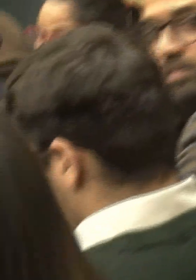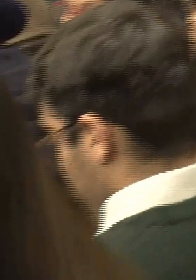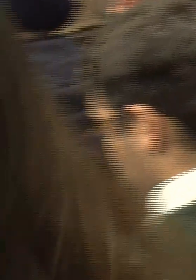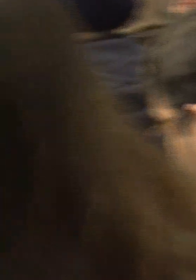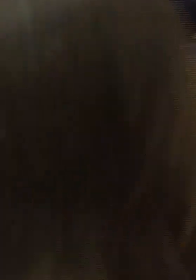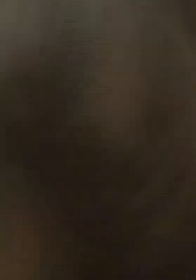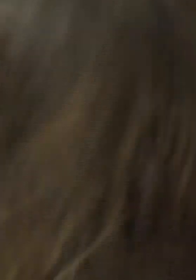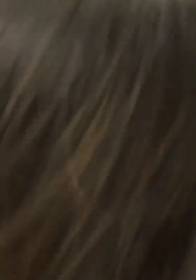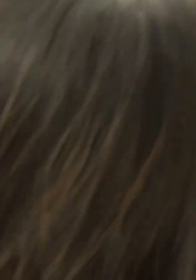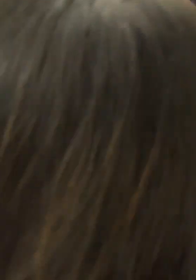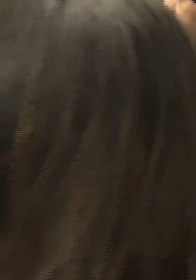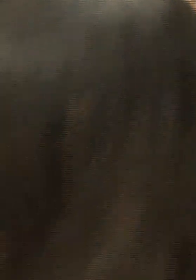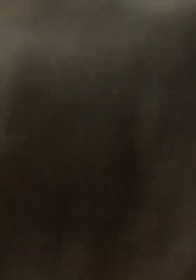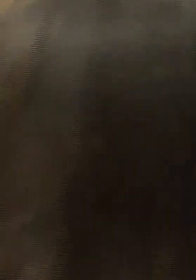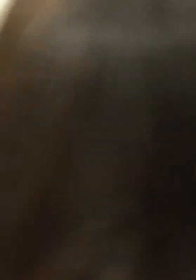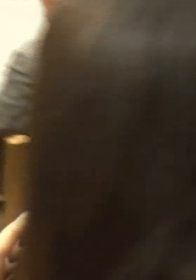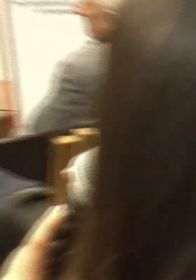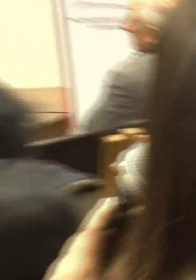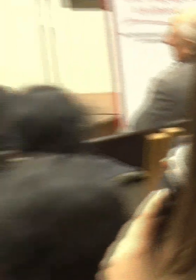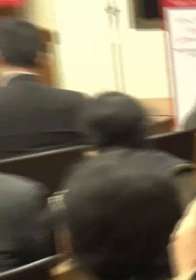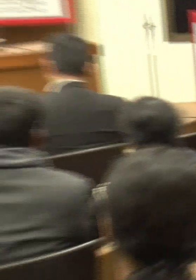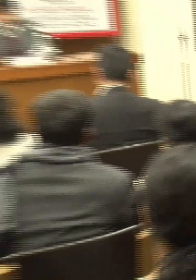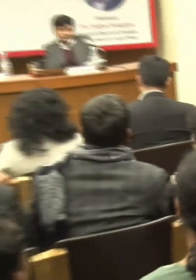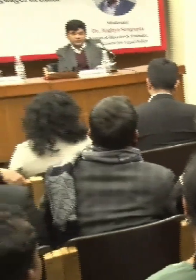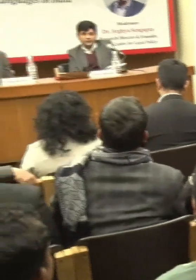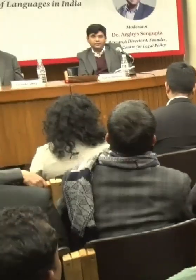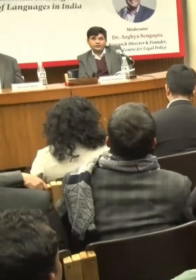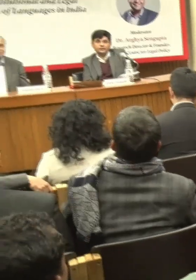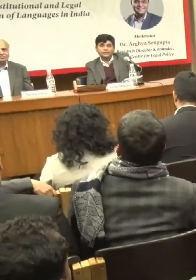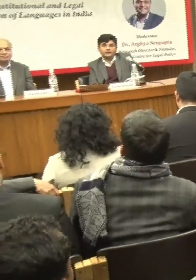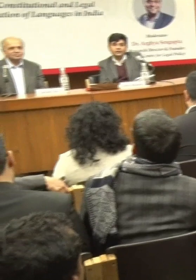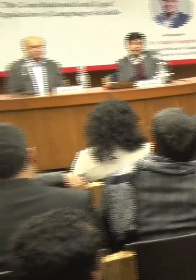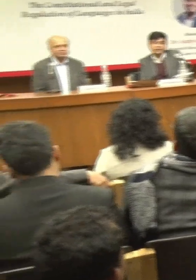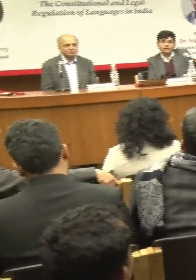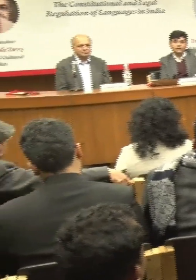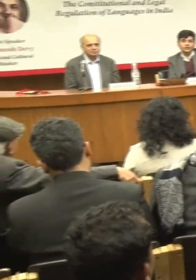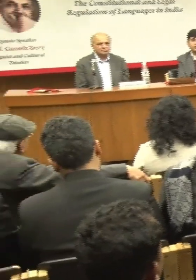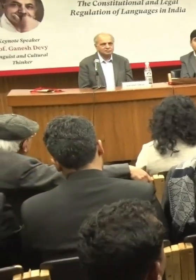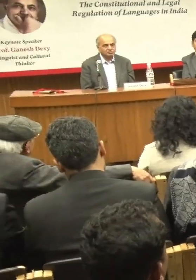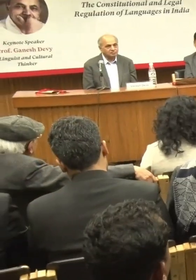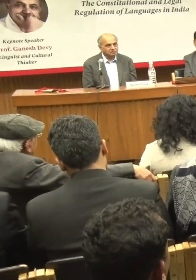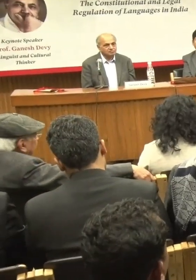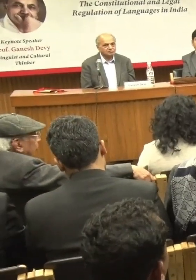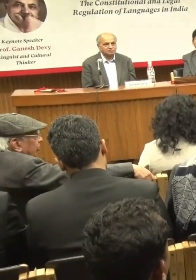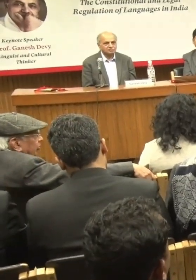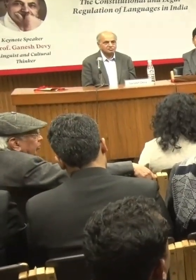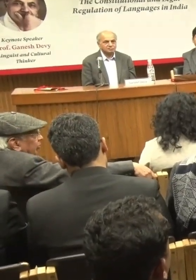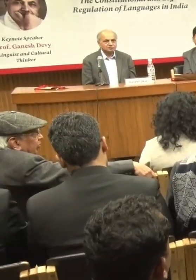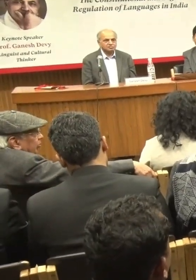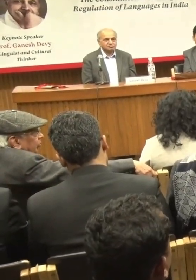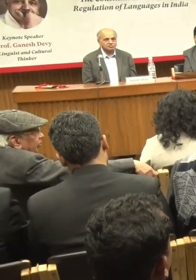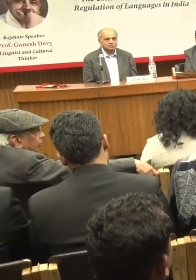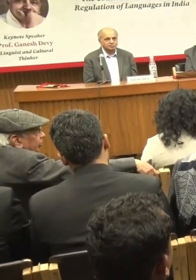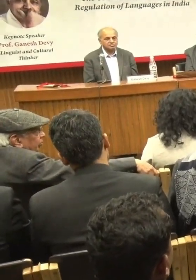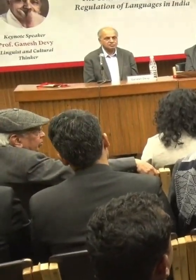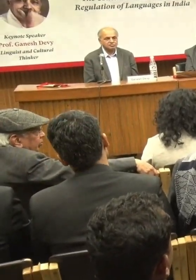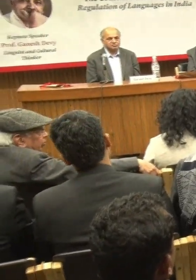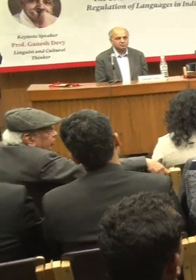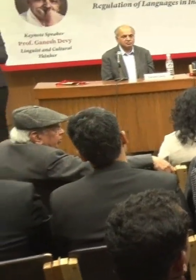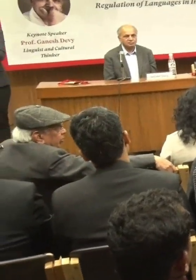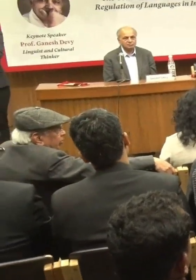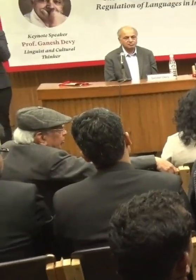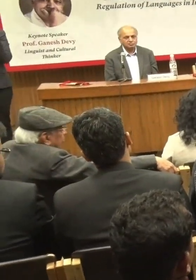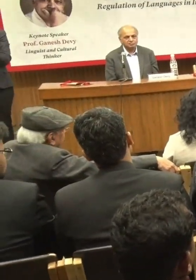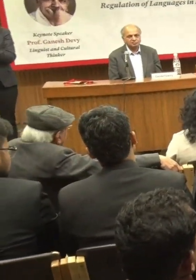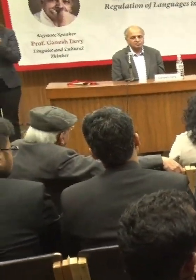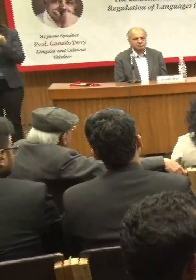Thank you The for the mic just behind. oh, sorry. Thank you for the lecture, Professor Devy. I'm also a PhD student and I'm also looking at language, politics and education. And